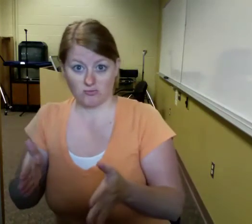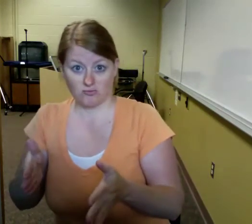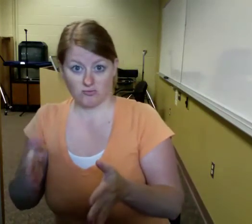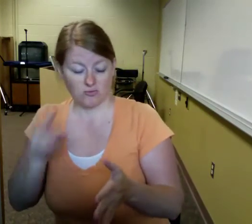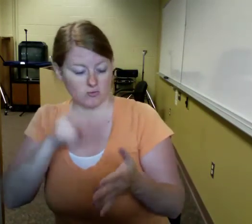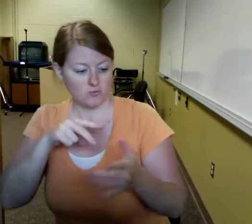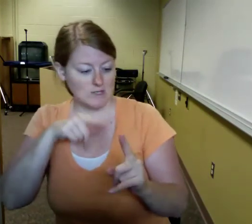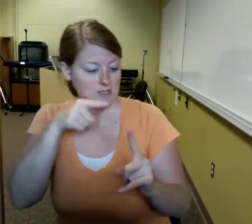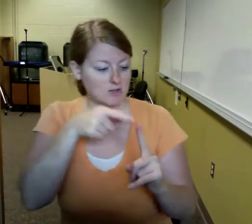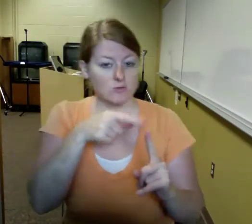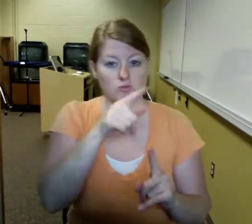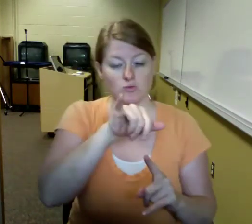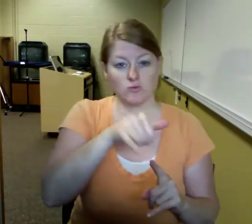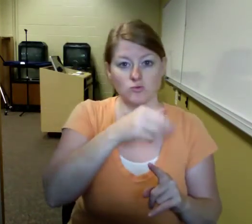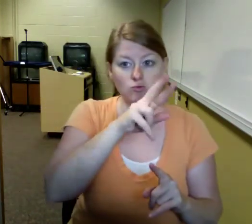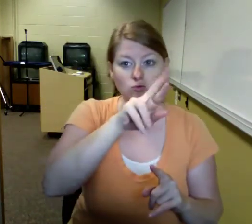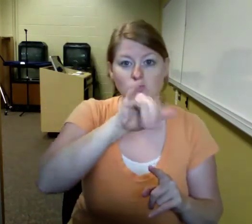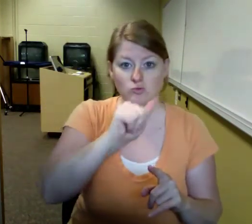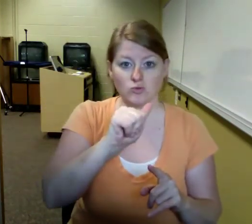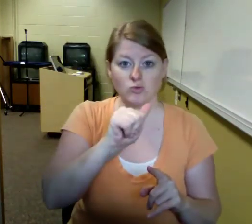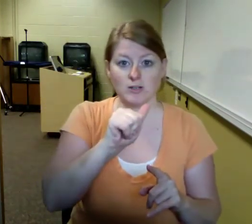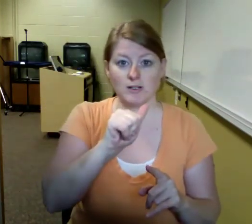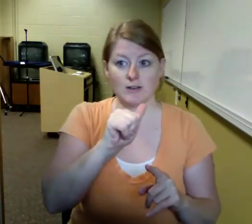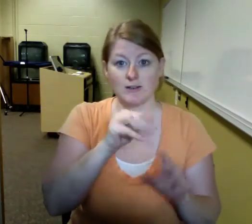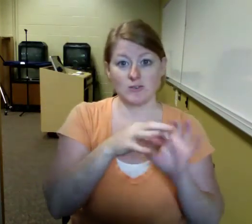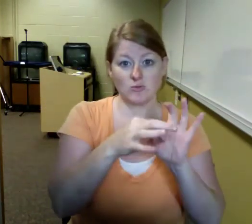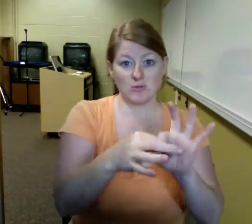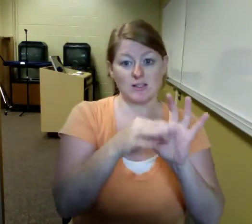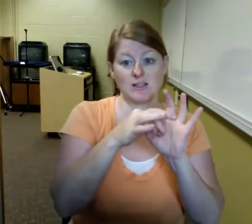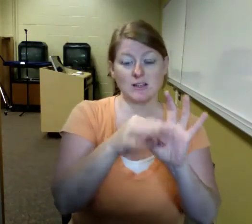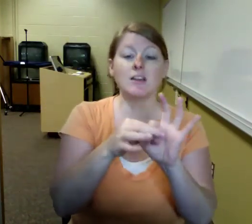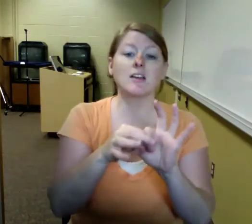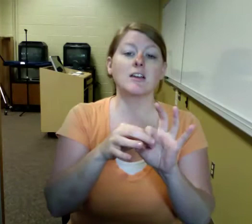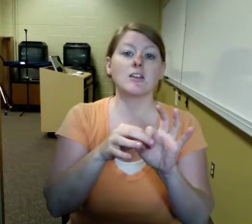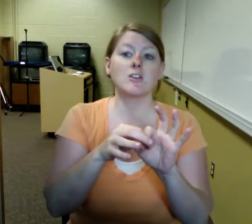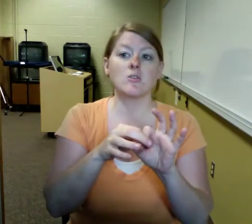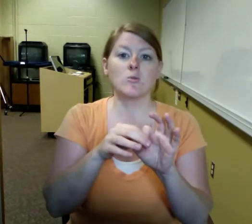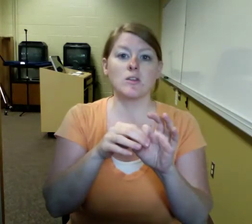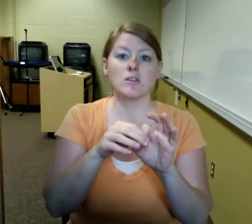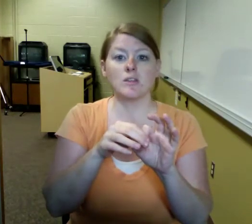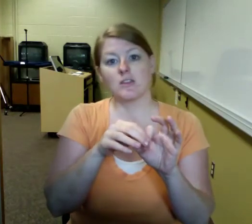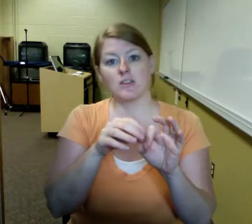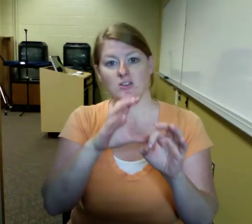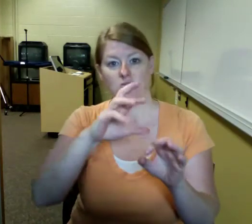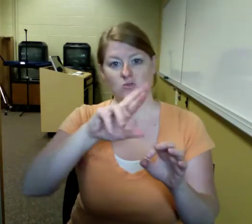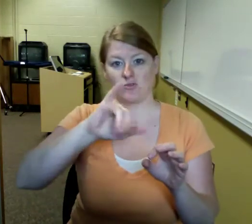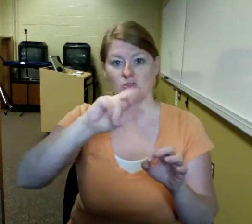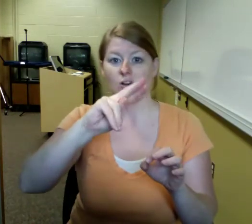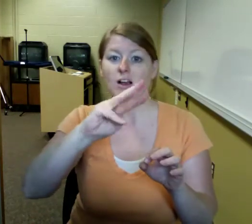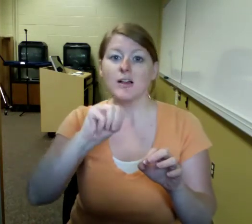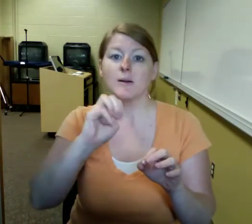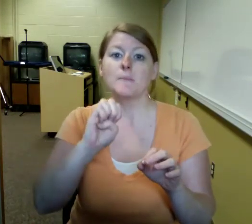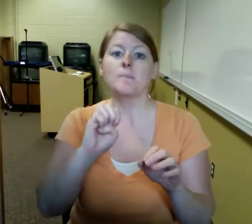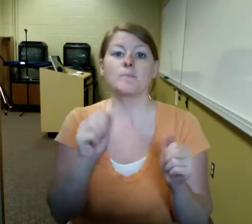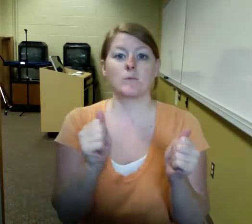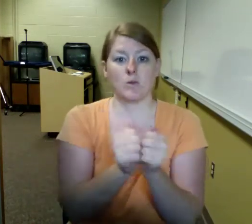criminal matter dealing with a felony crime of robbery with a firearm. The jury instructions must